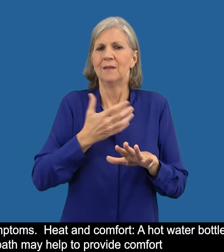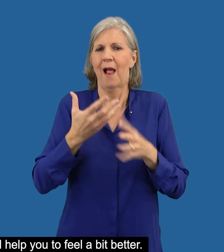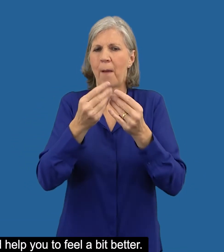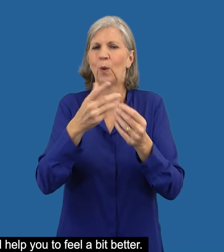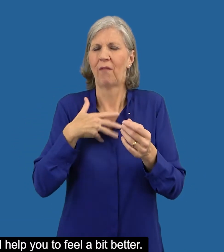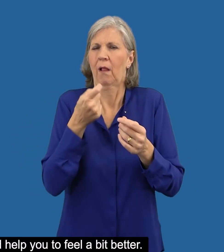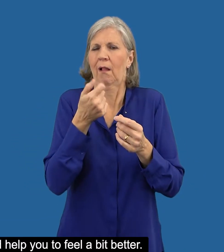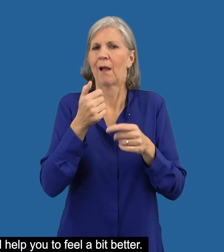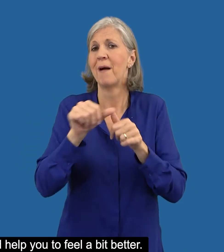better.